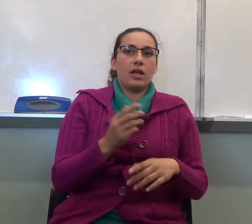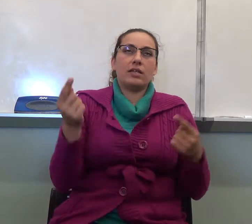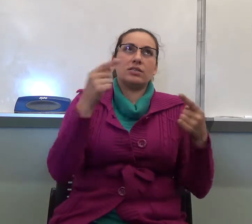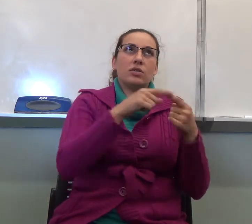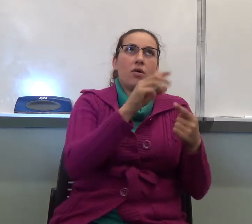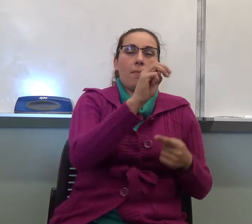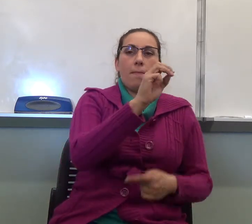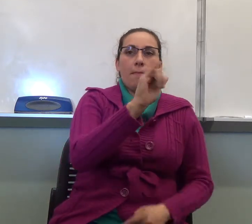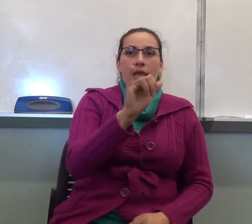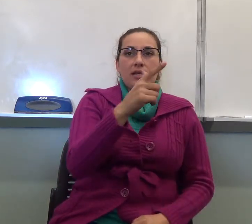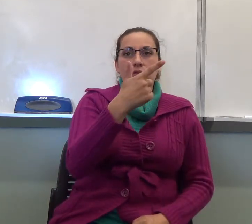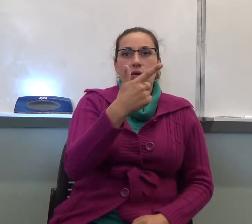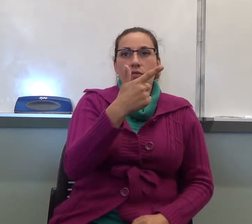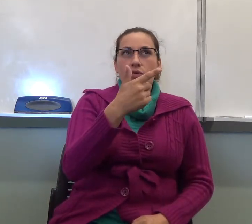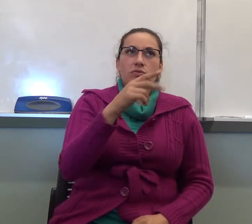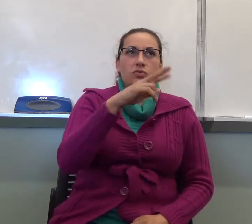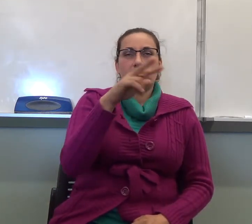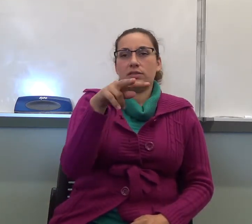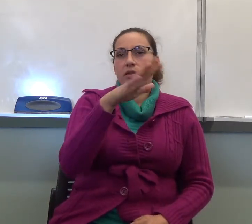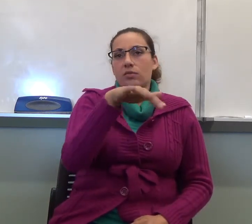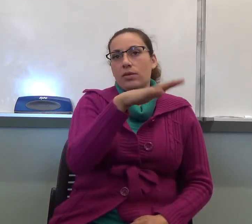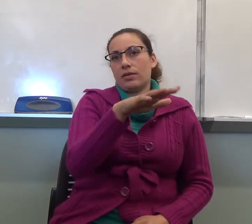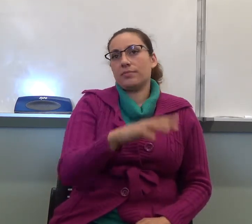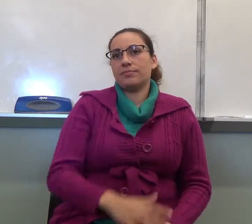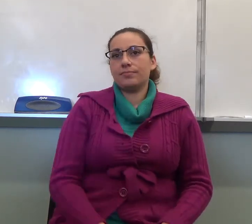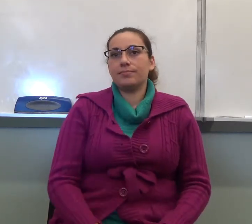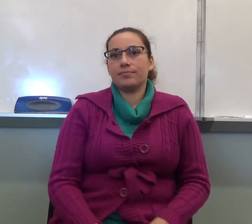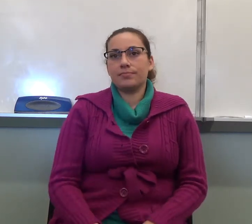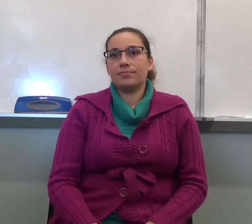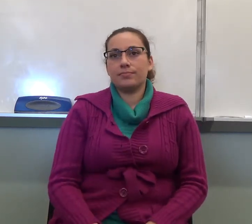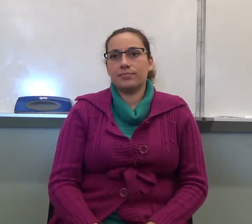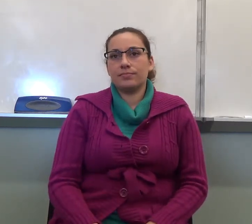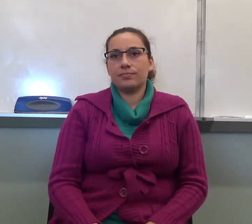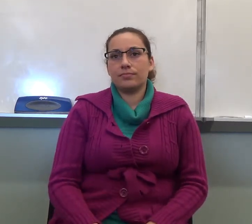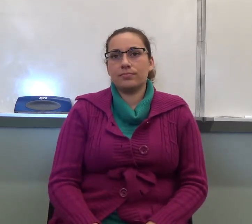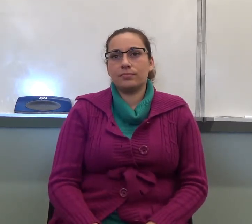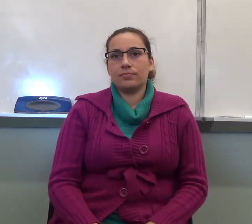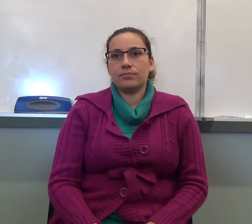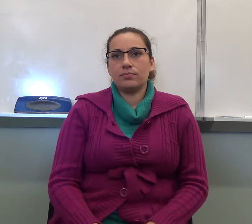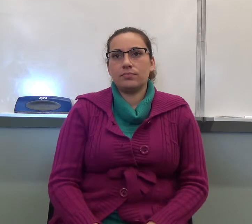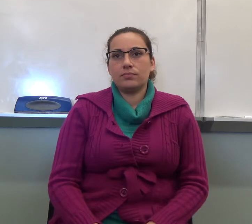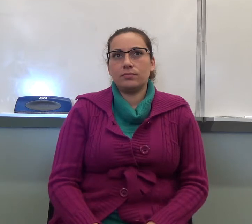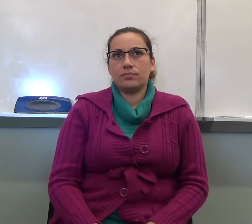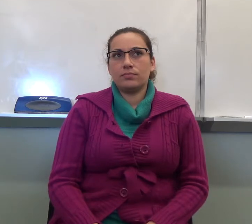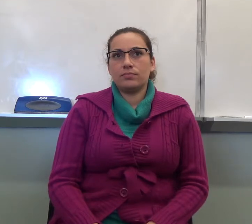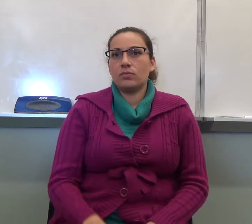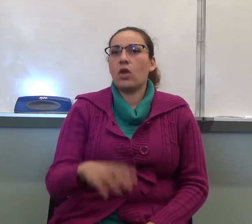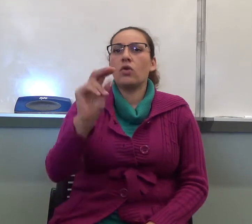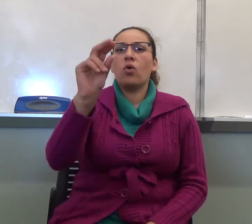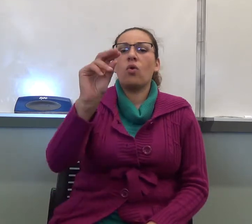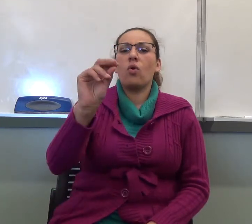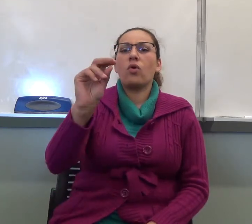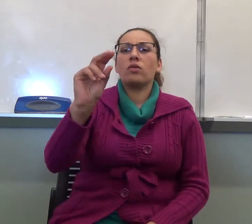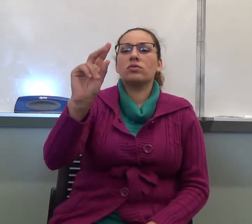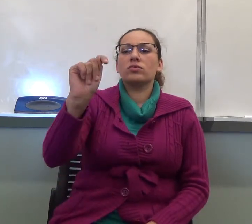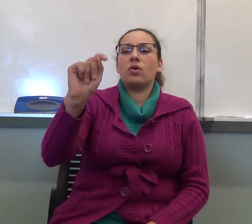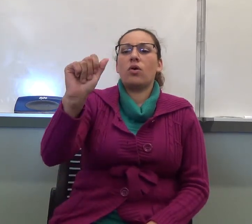you a 1/2, which you could write as 0.5. Or if you wish, you can multiply that by 100 and get 50%.